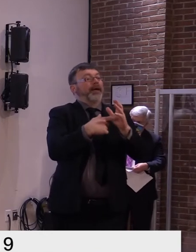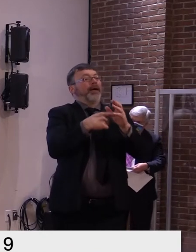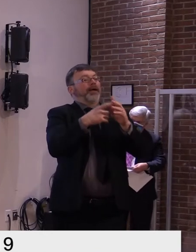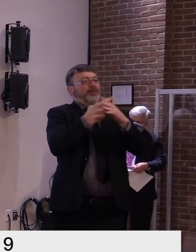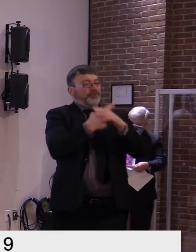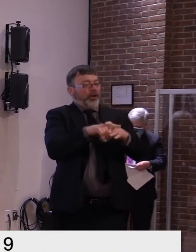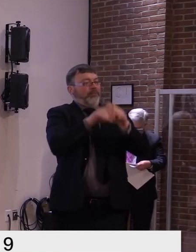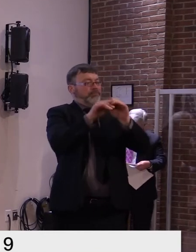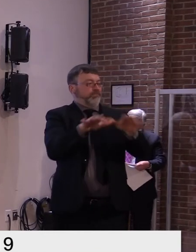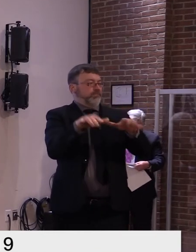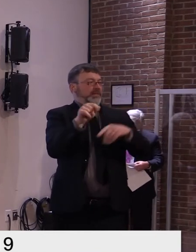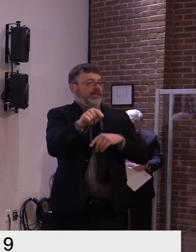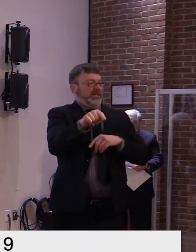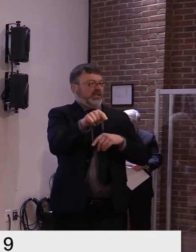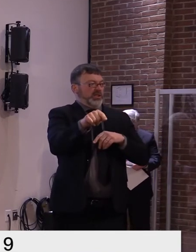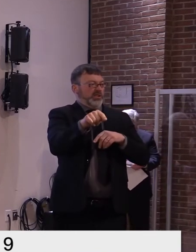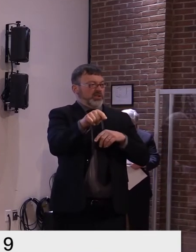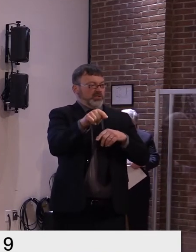and across